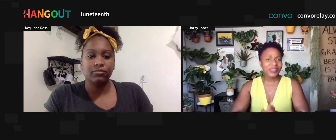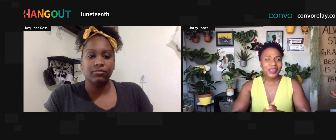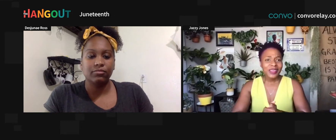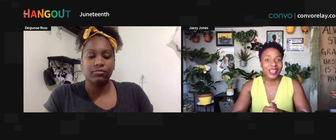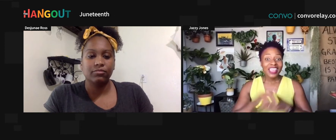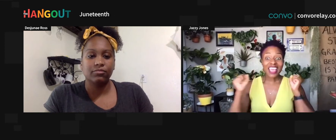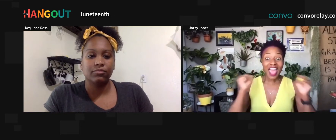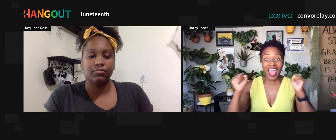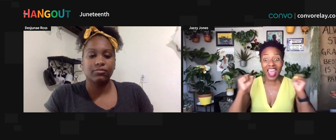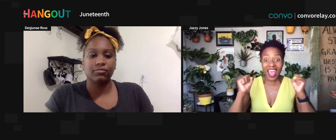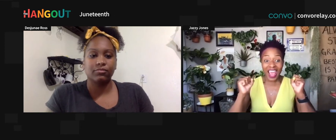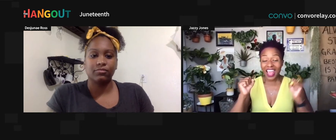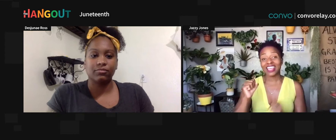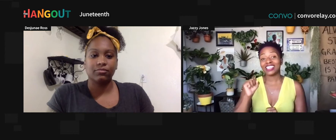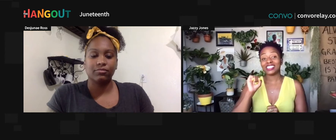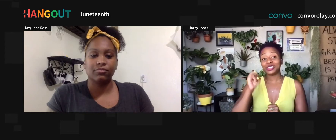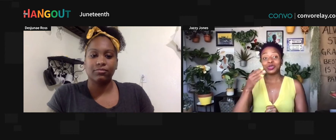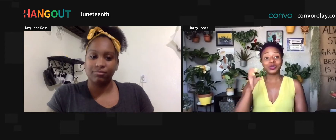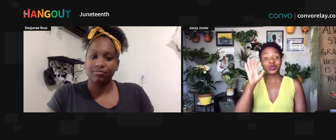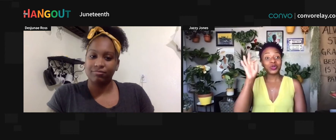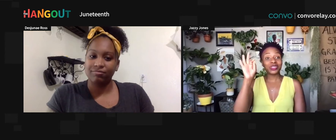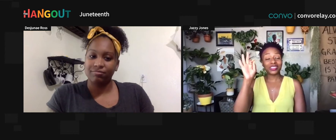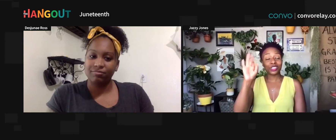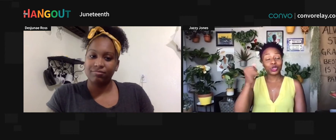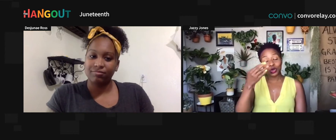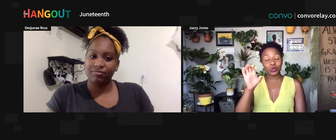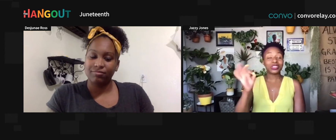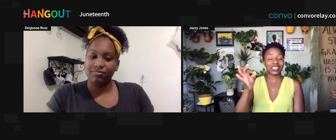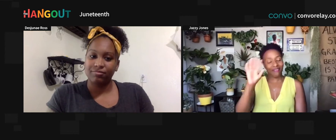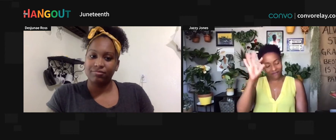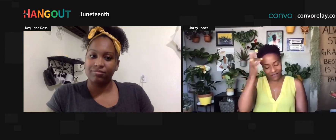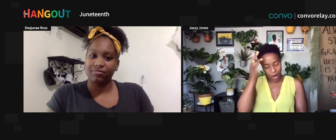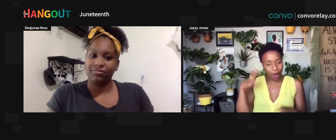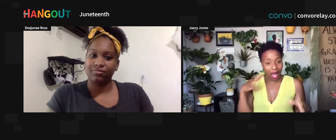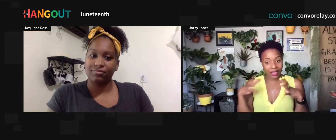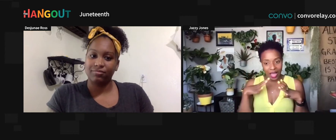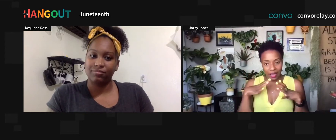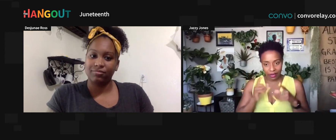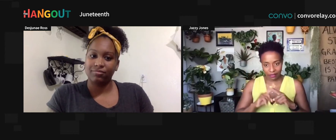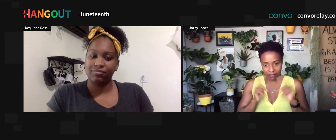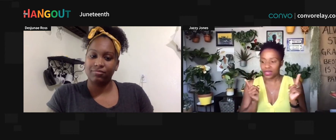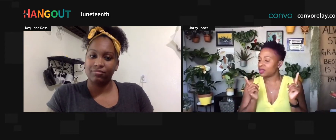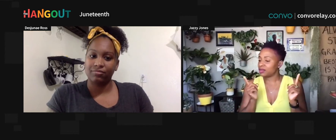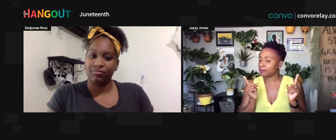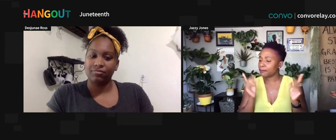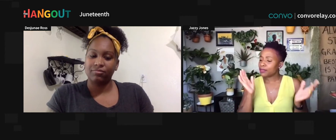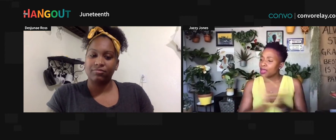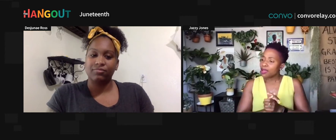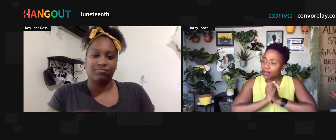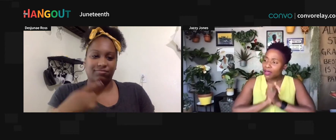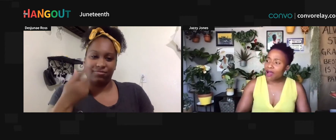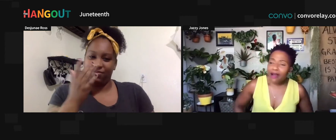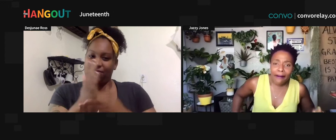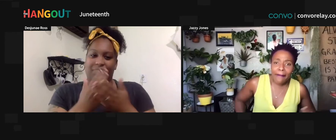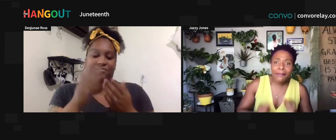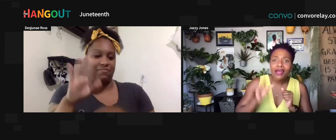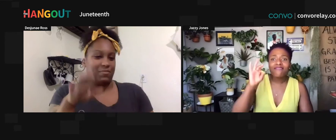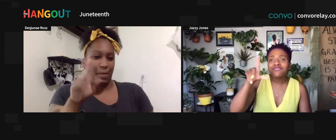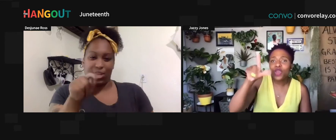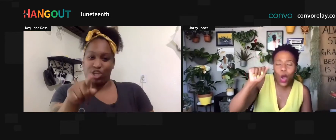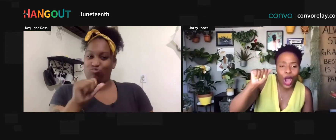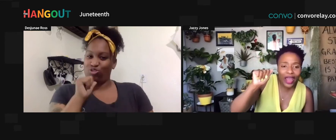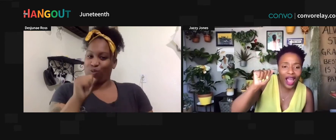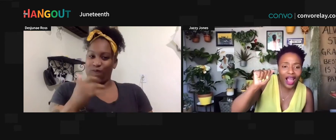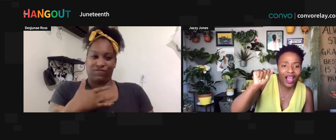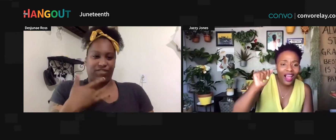excited. So it's a complex place that I'm in. Uh, I do appreciate that it's been recognized